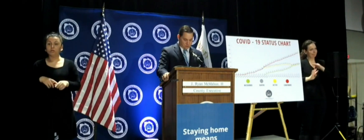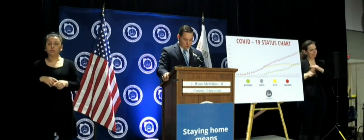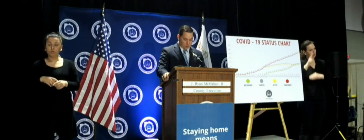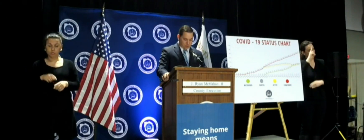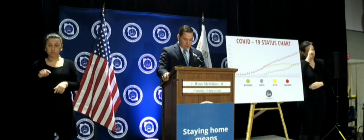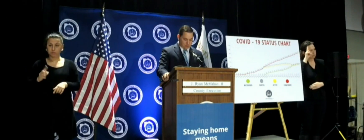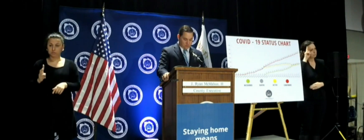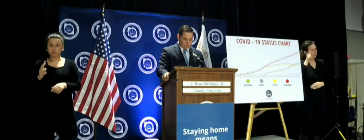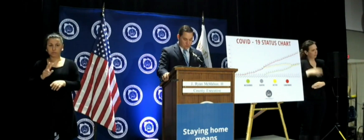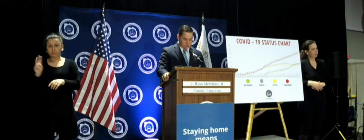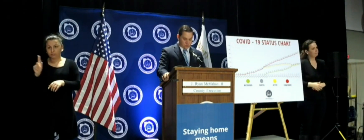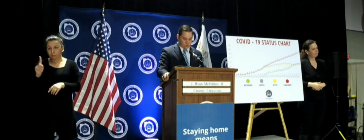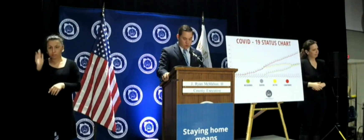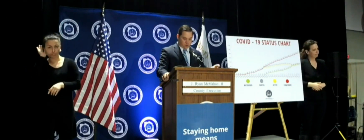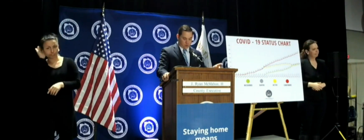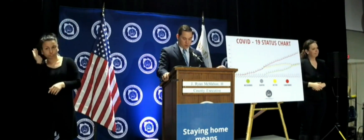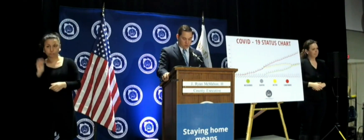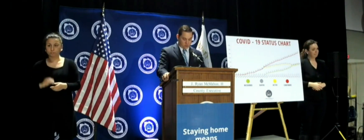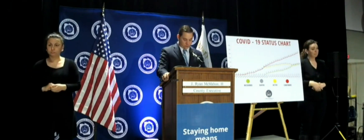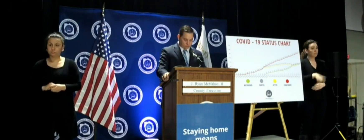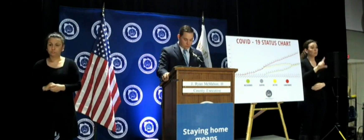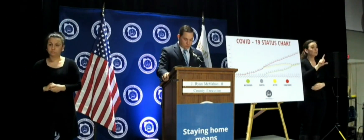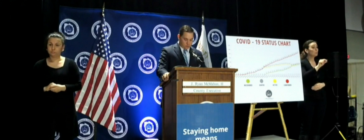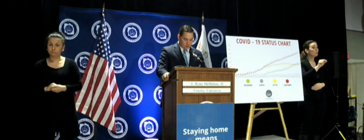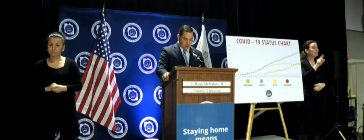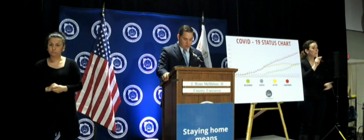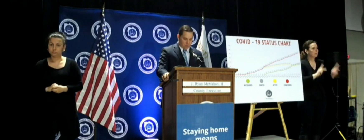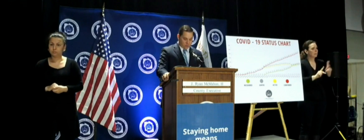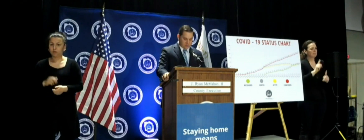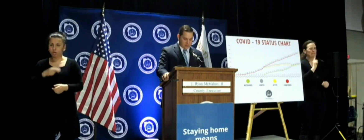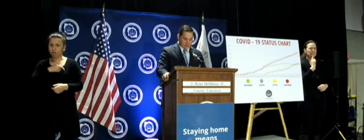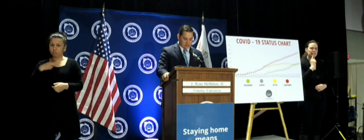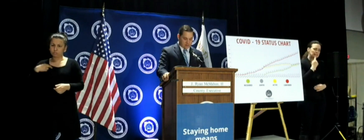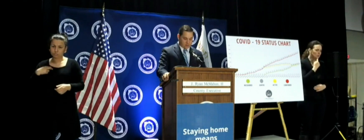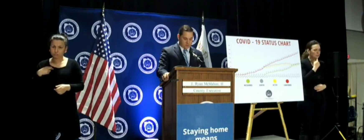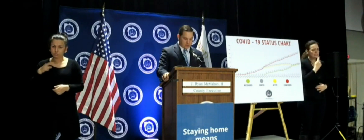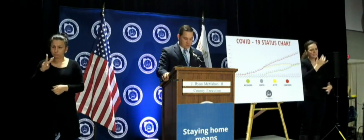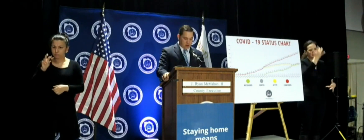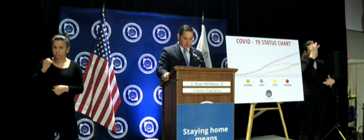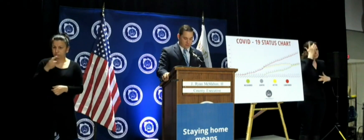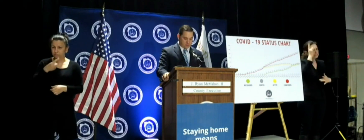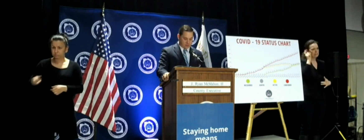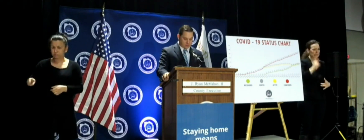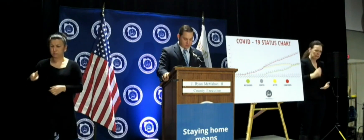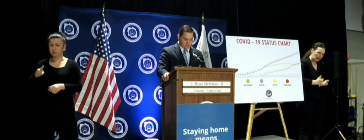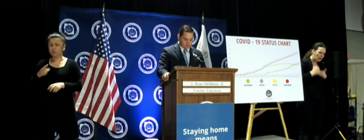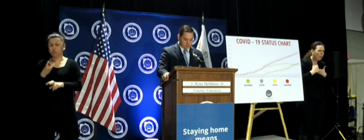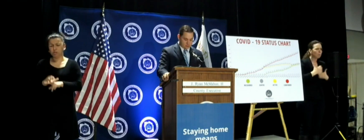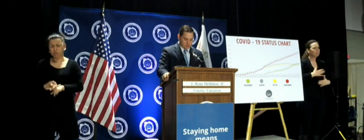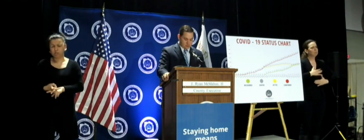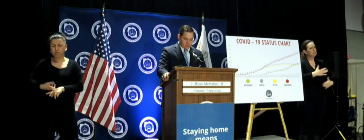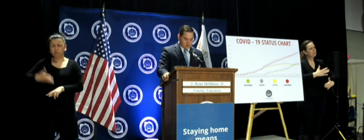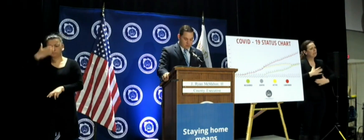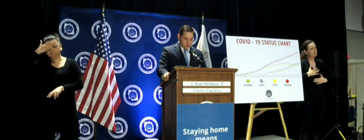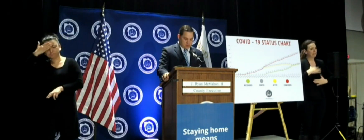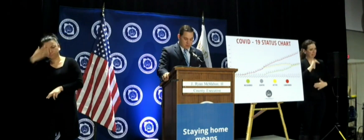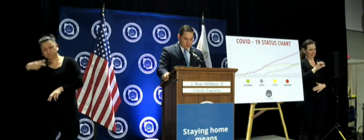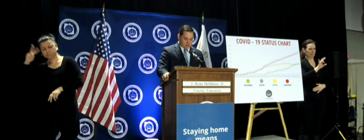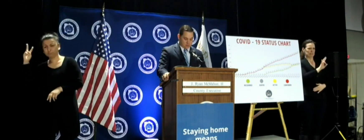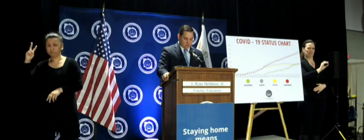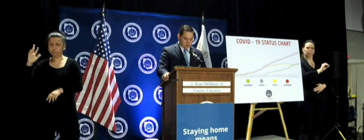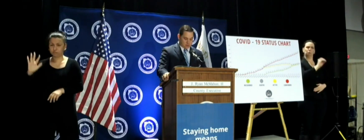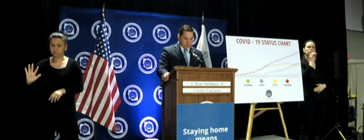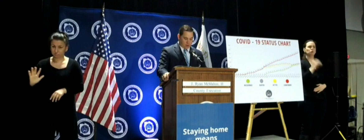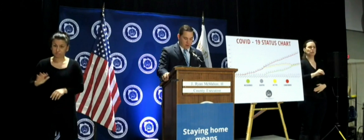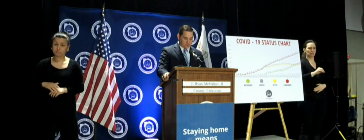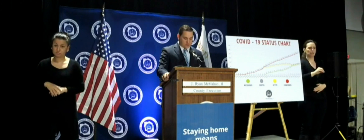We have 20 individuals who are critical, representing 7% of our active cases.